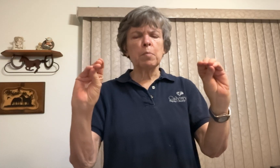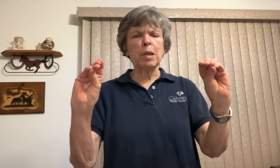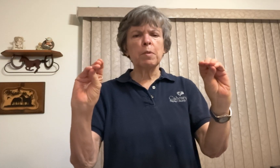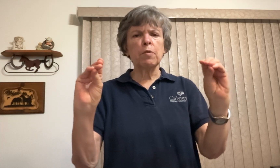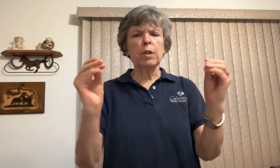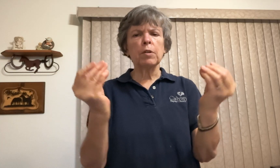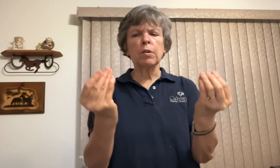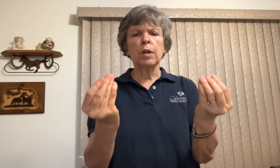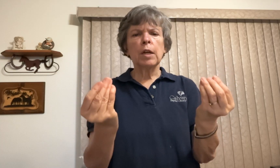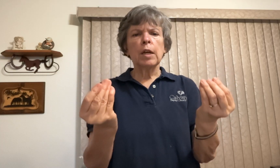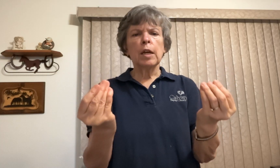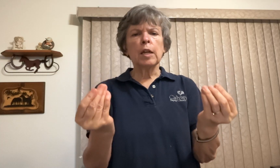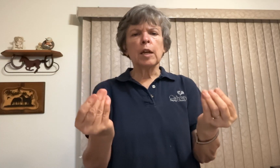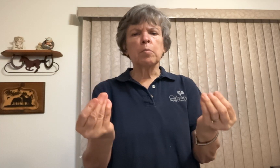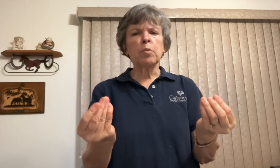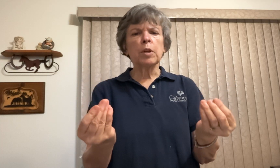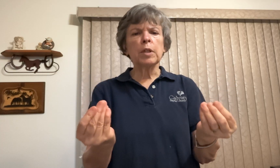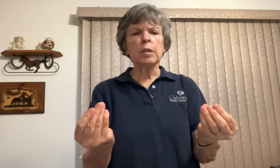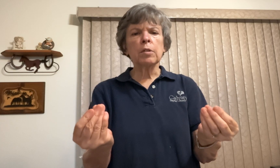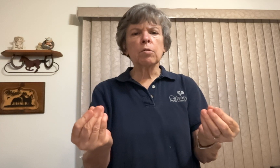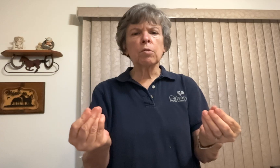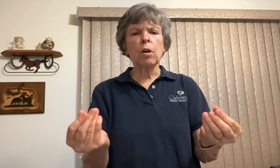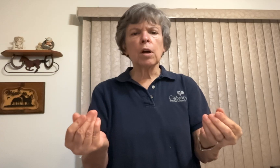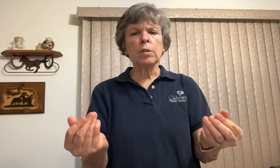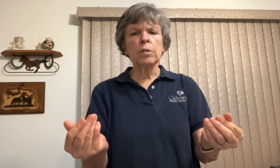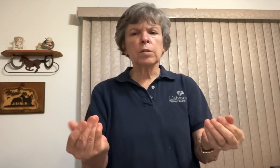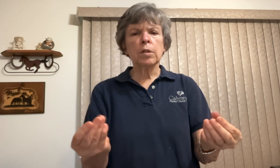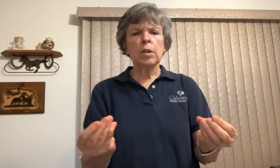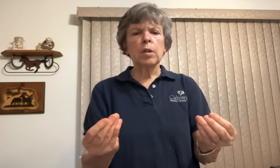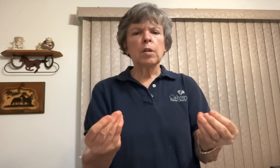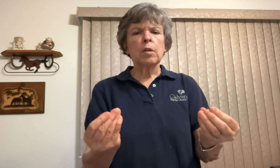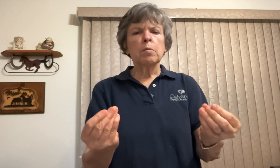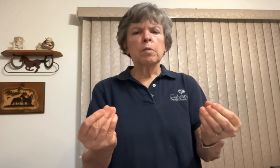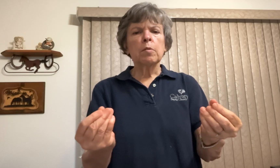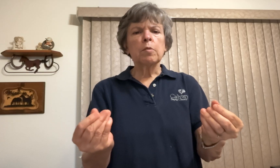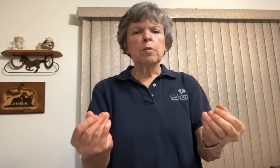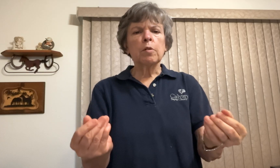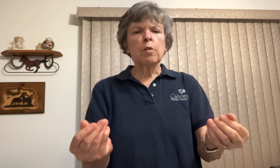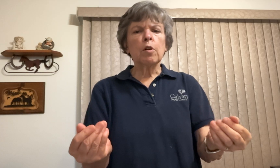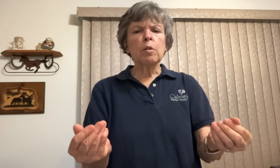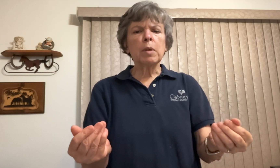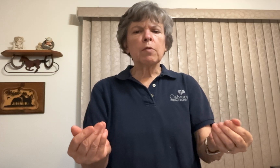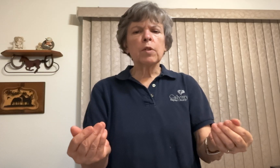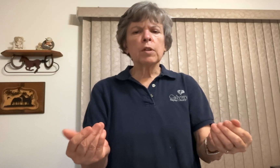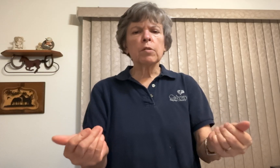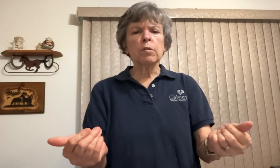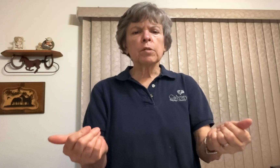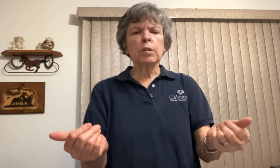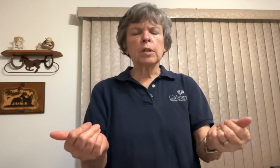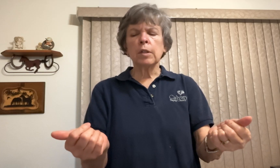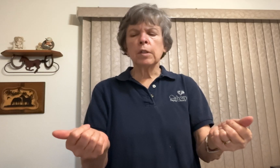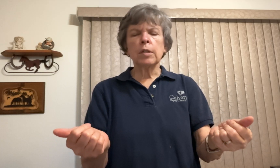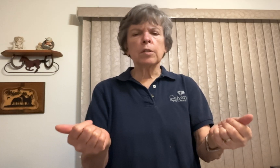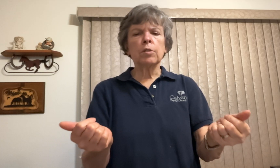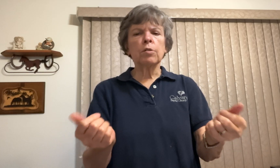baby finger, and I bring it across all of my fingers until